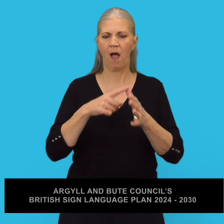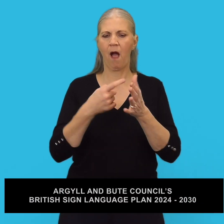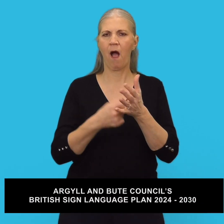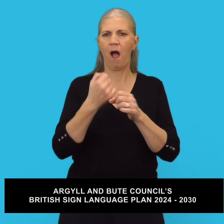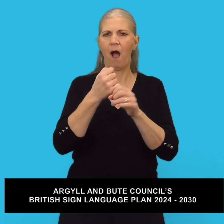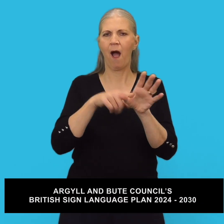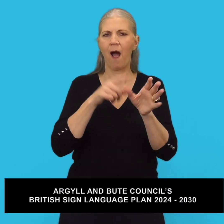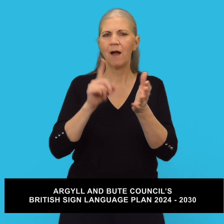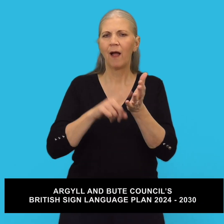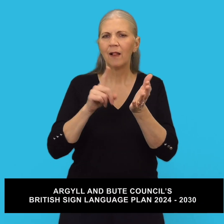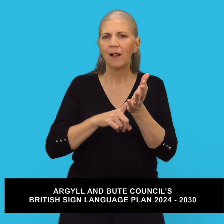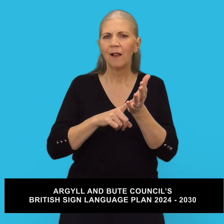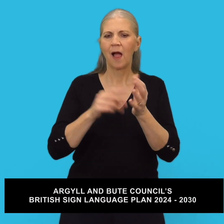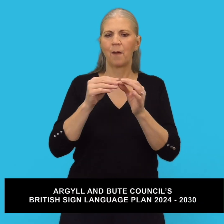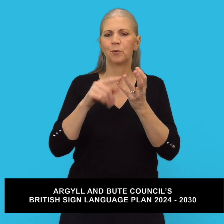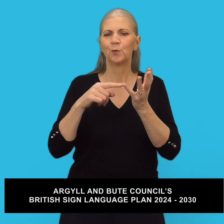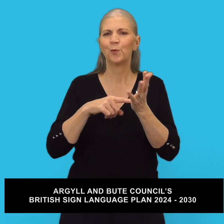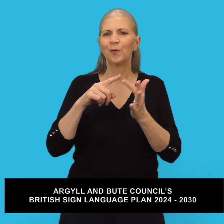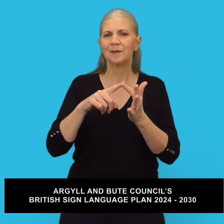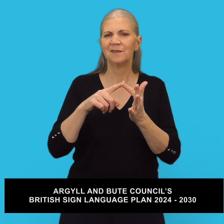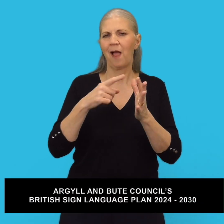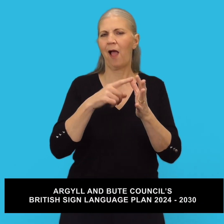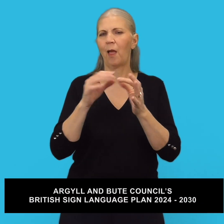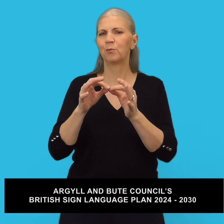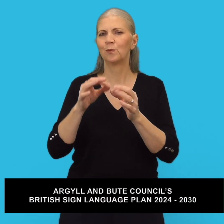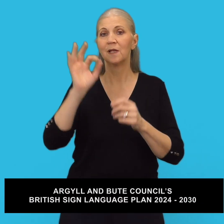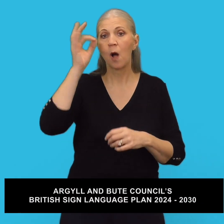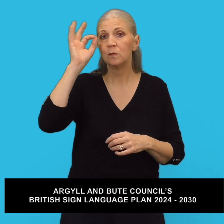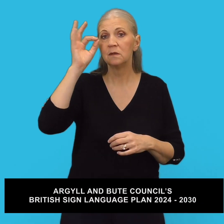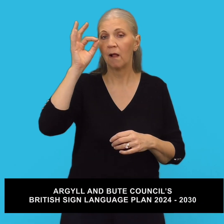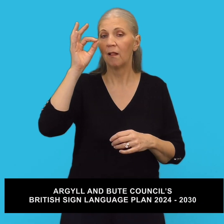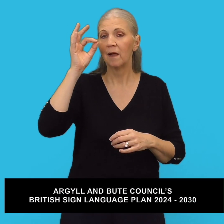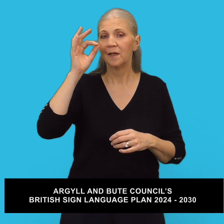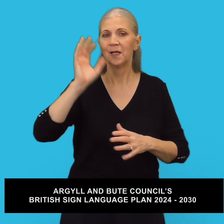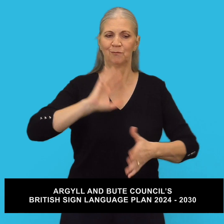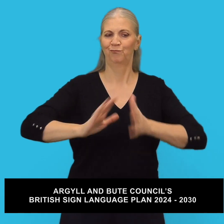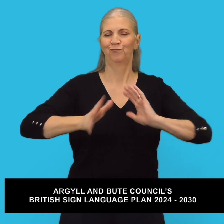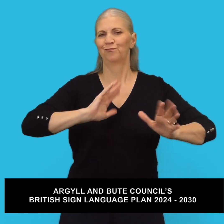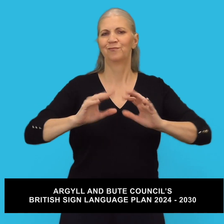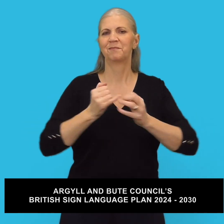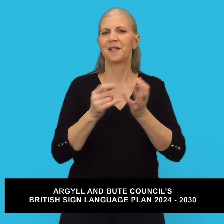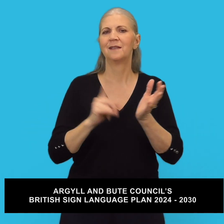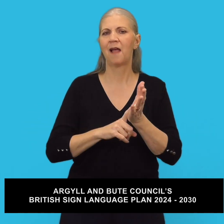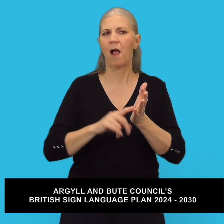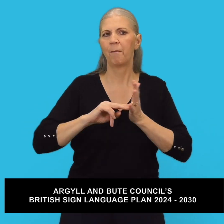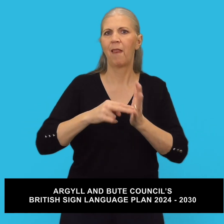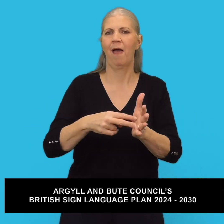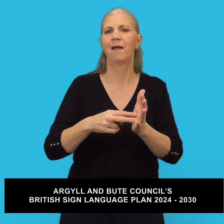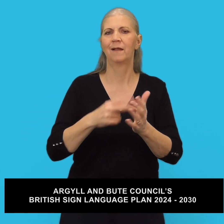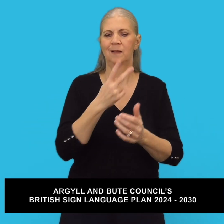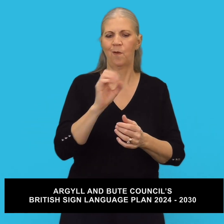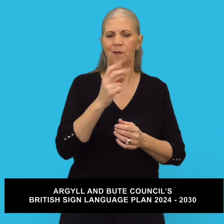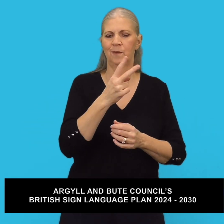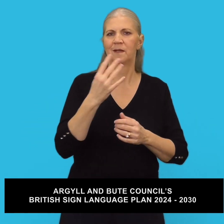Argyll and Bute Council's British Sign Language Plan 2024 to 2030.